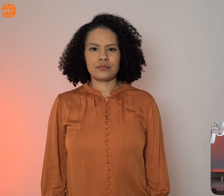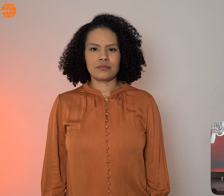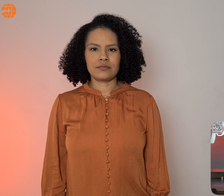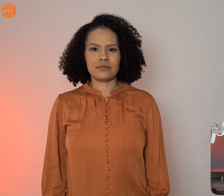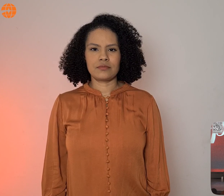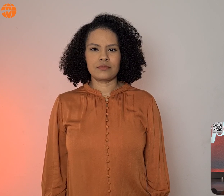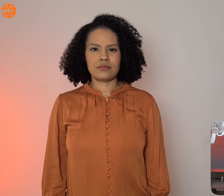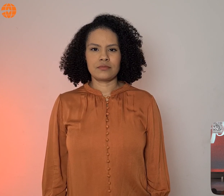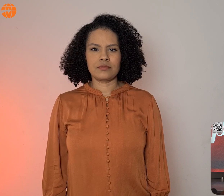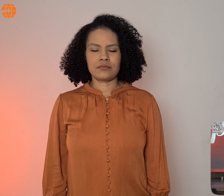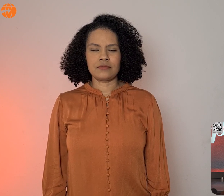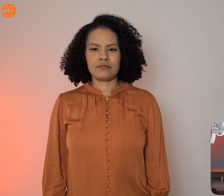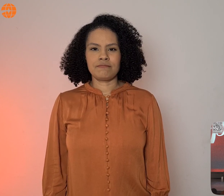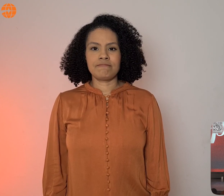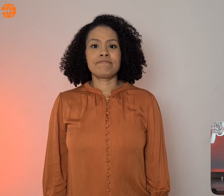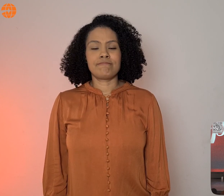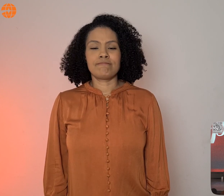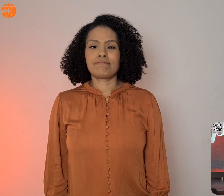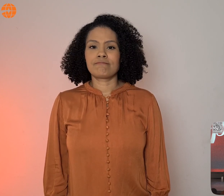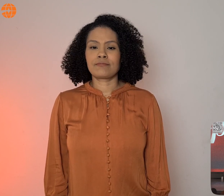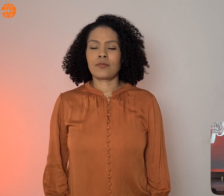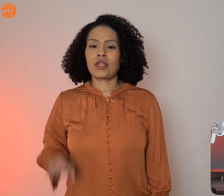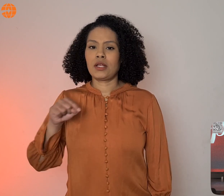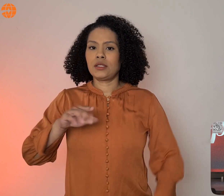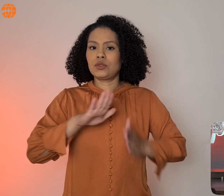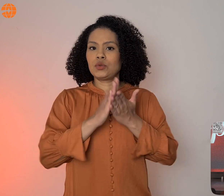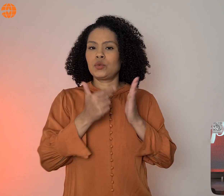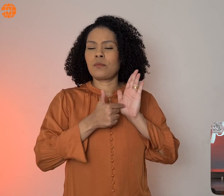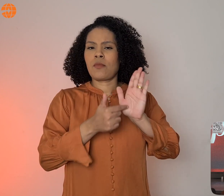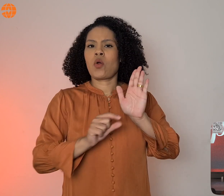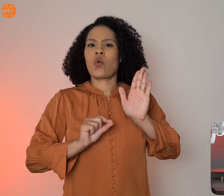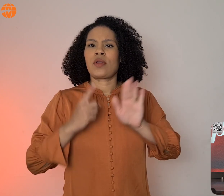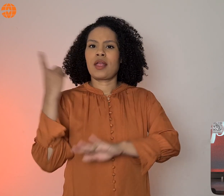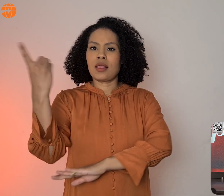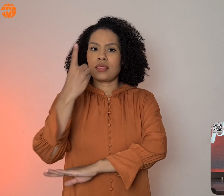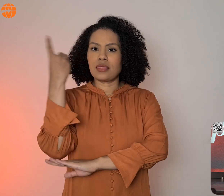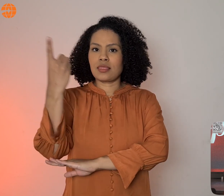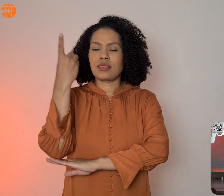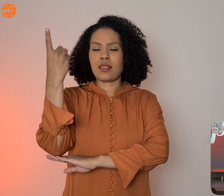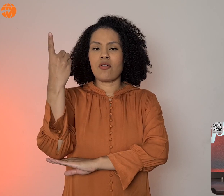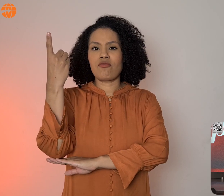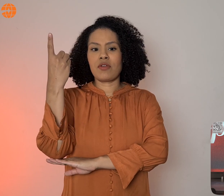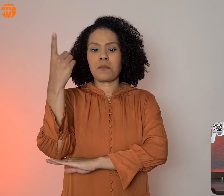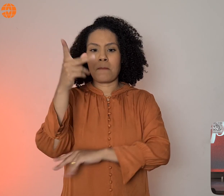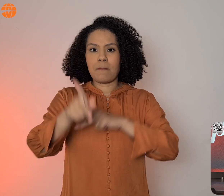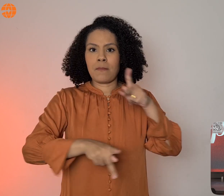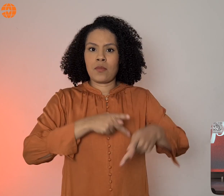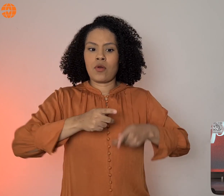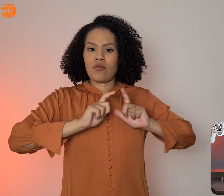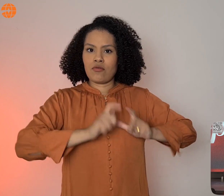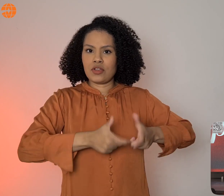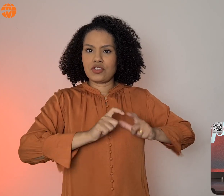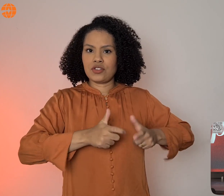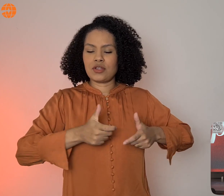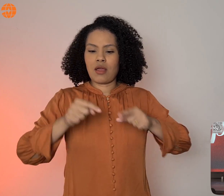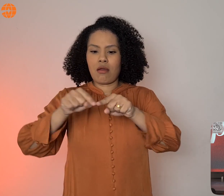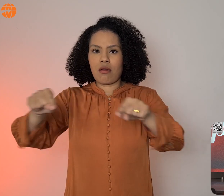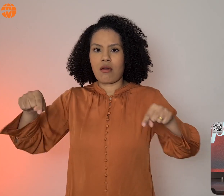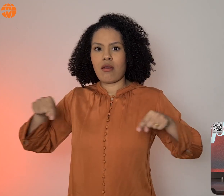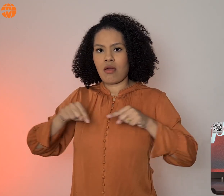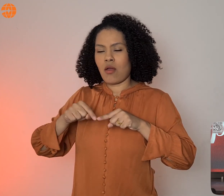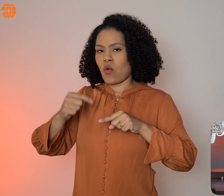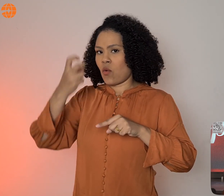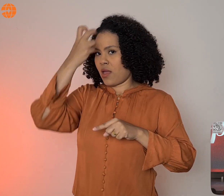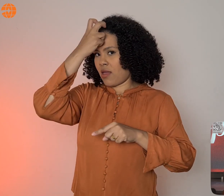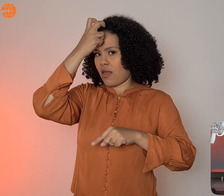Israel through the ordeal with Egypt. Então isso é ilustrado por Davi com a figura de Israel no Egito. Look at